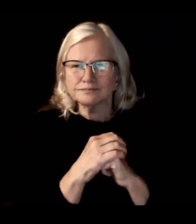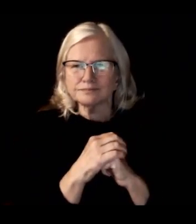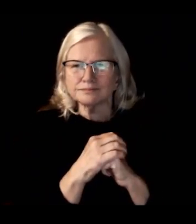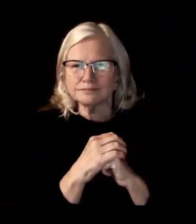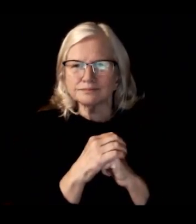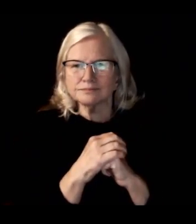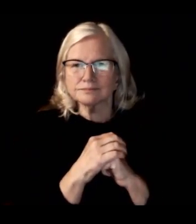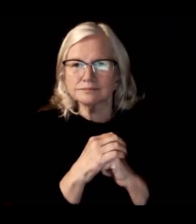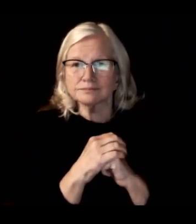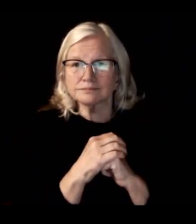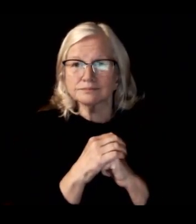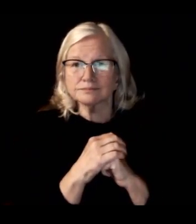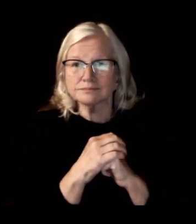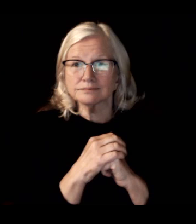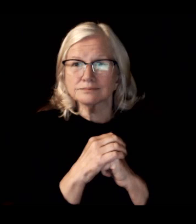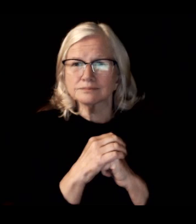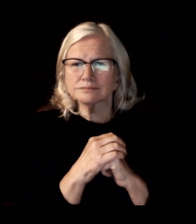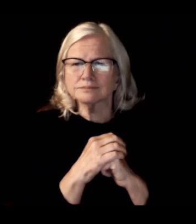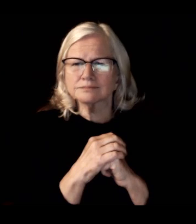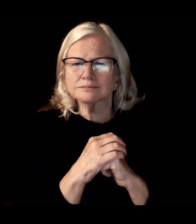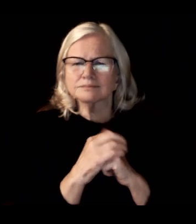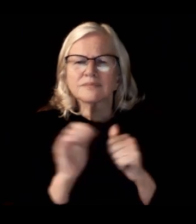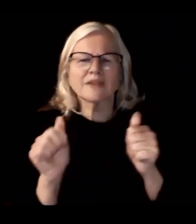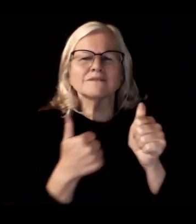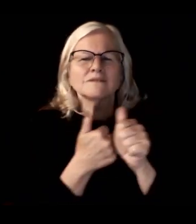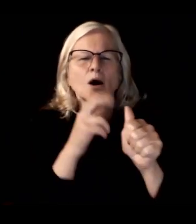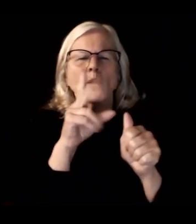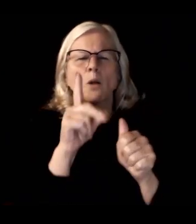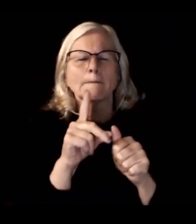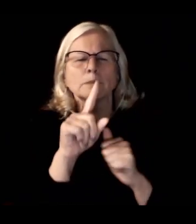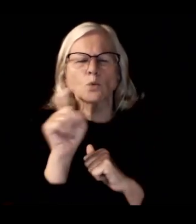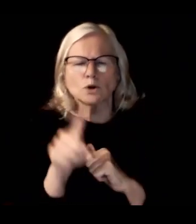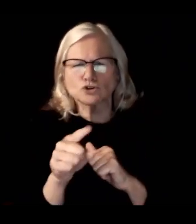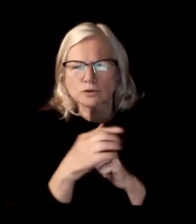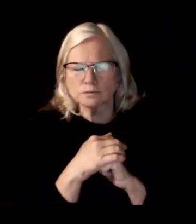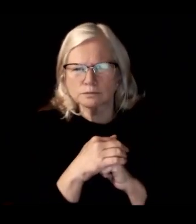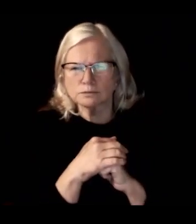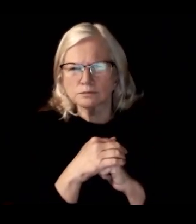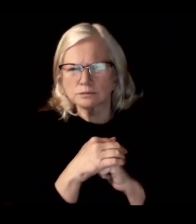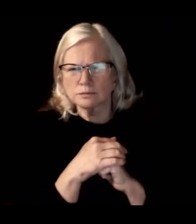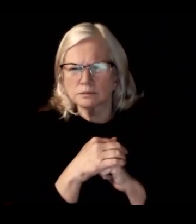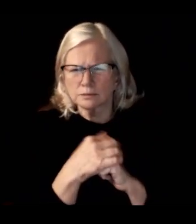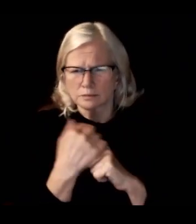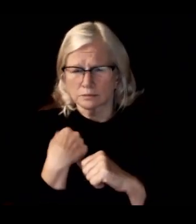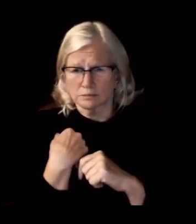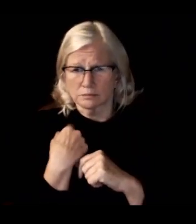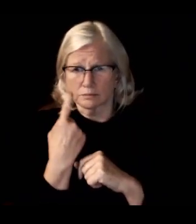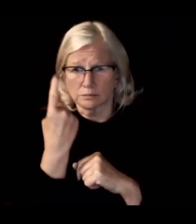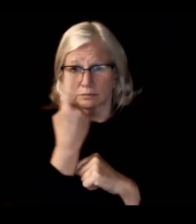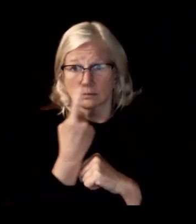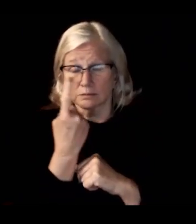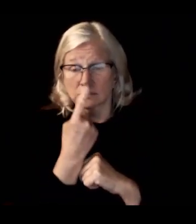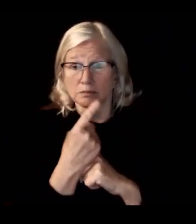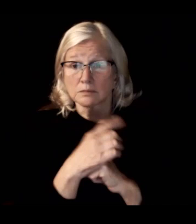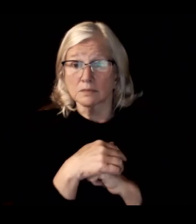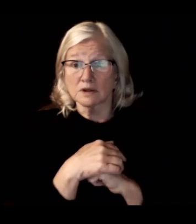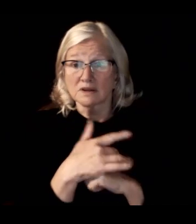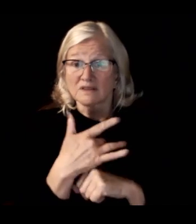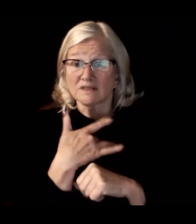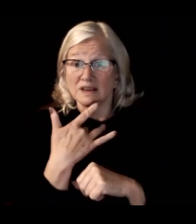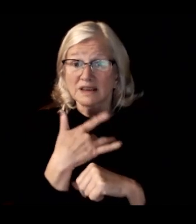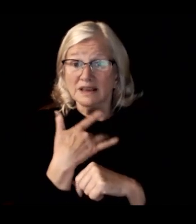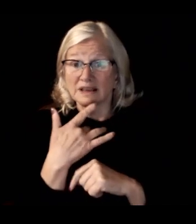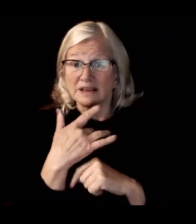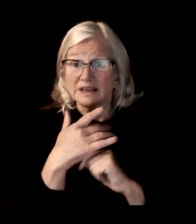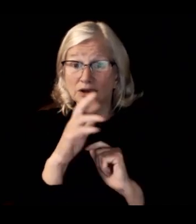Okay, then as a follow-up, just wondering what more, if anything, do you feel that rate or those results tell us about how